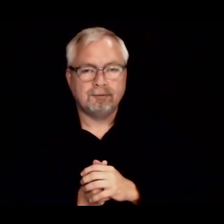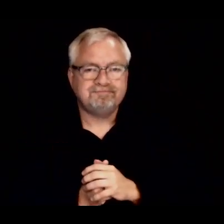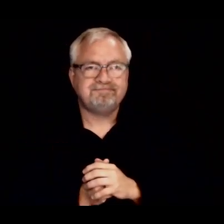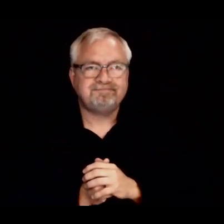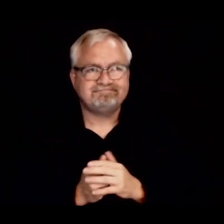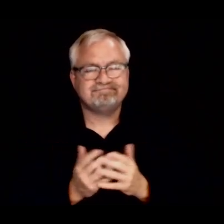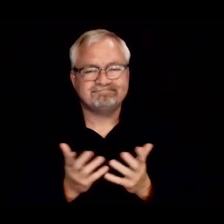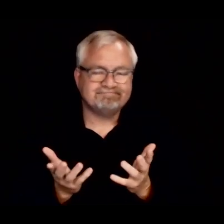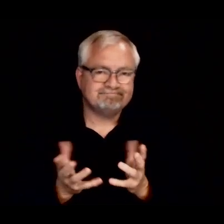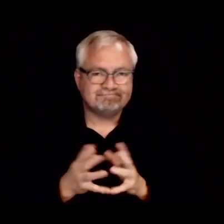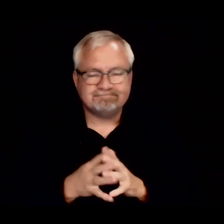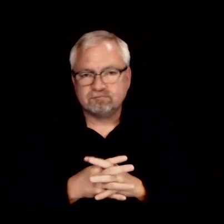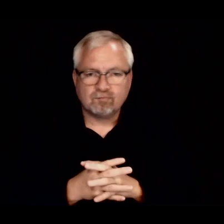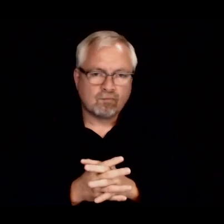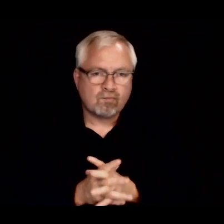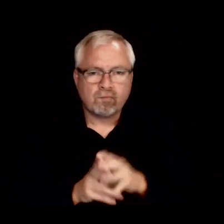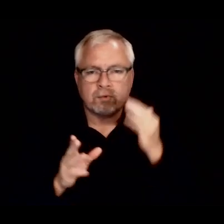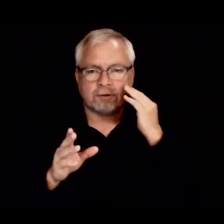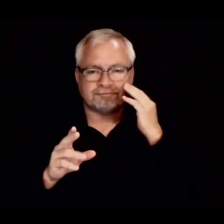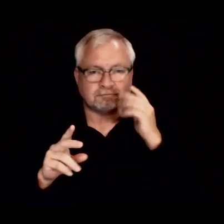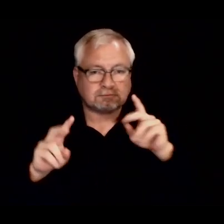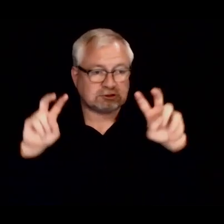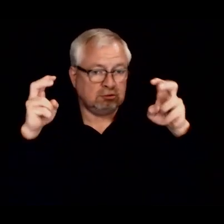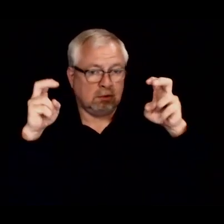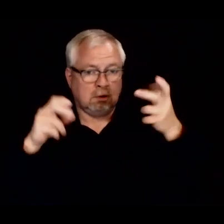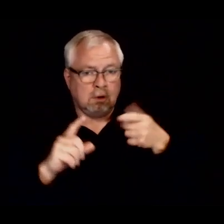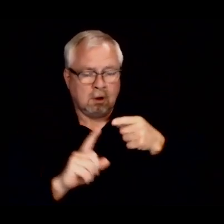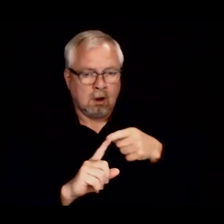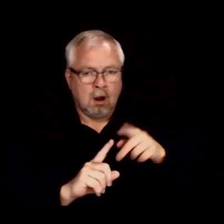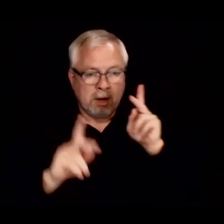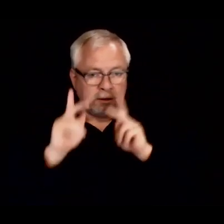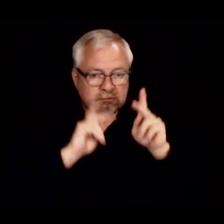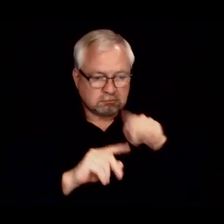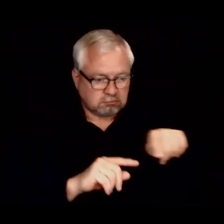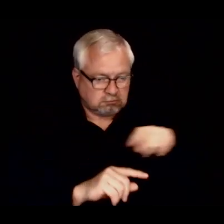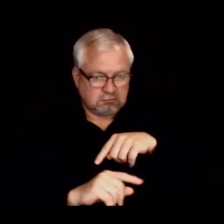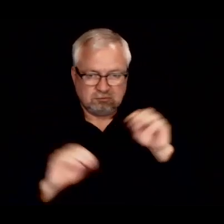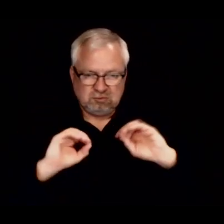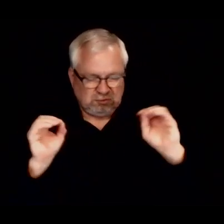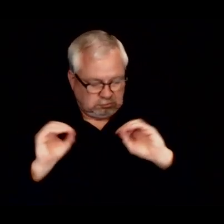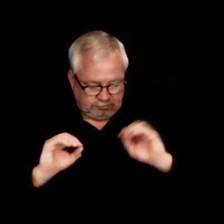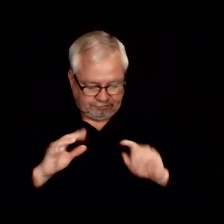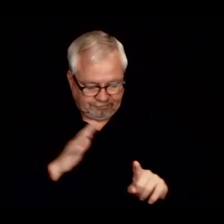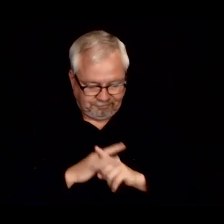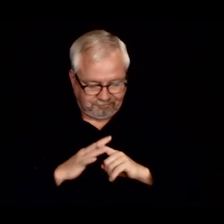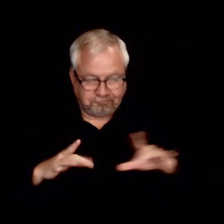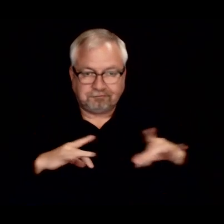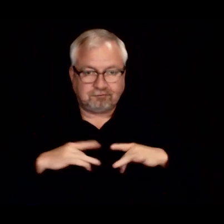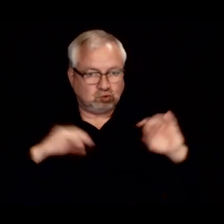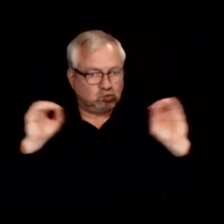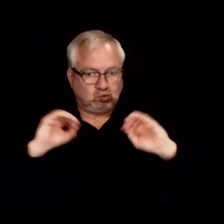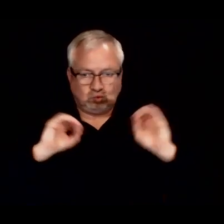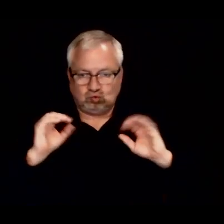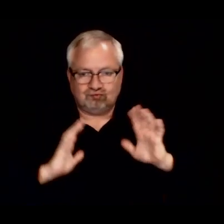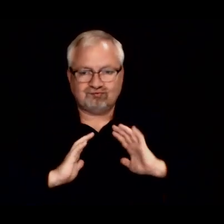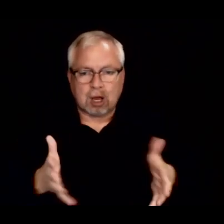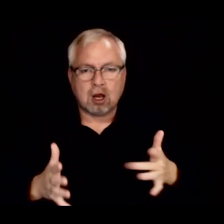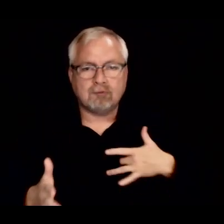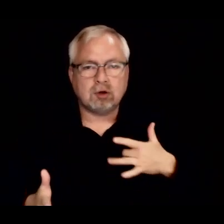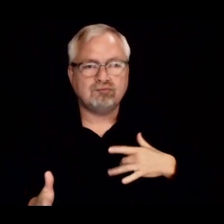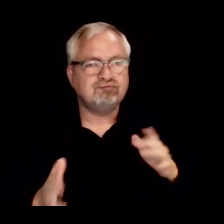the issue of someone being completely asymptomatic and being a case of COVID, that's one